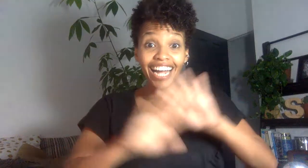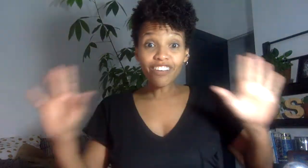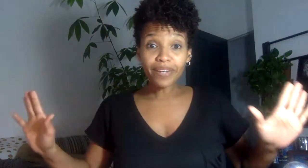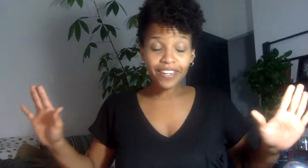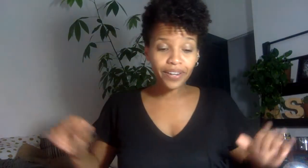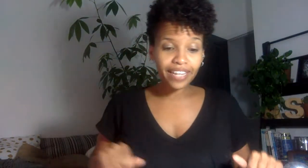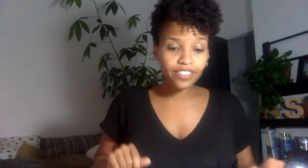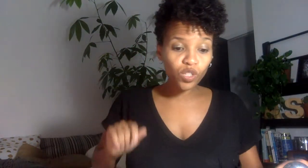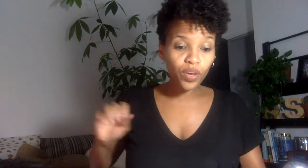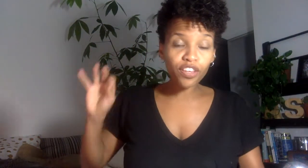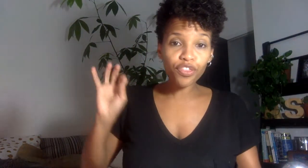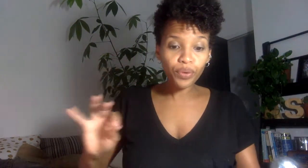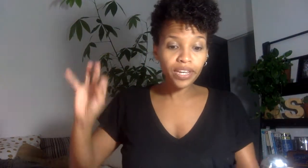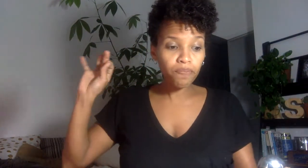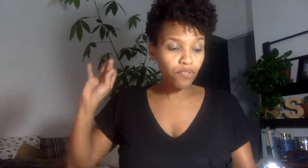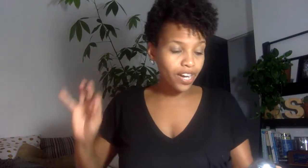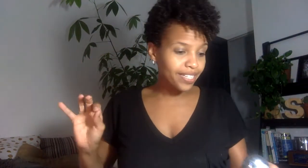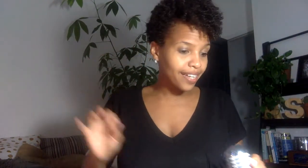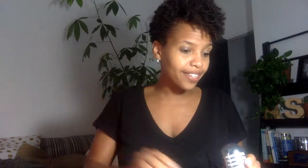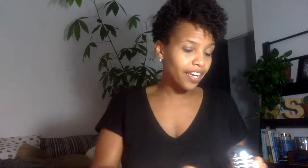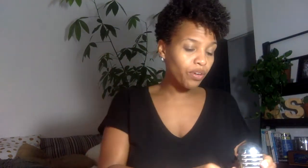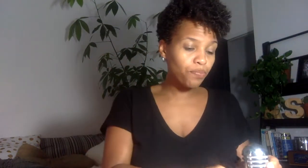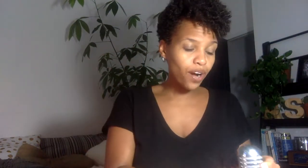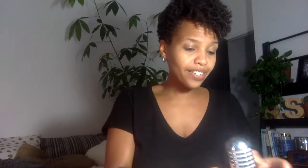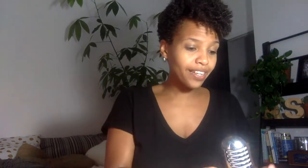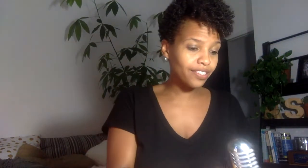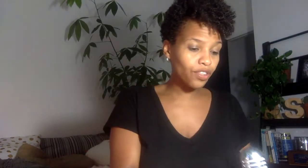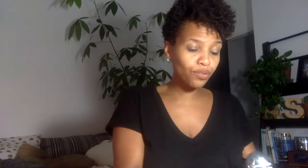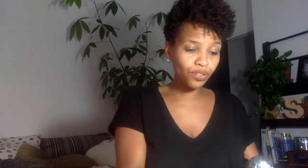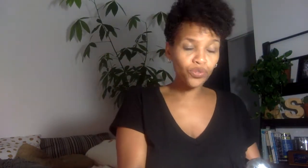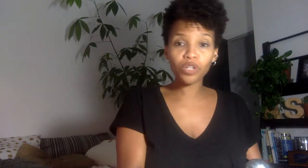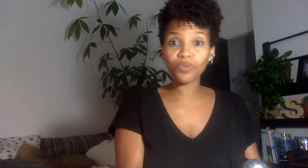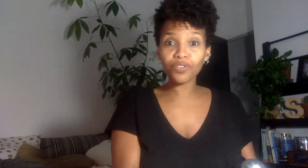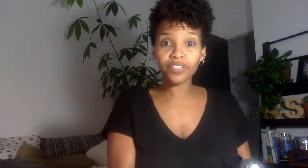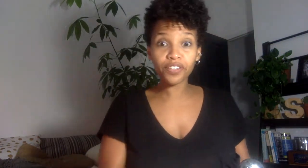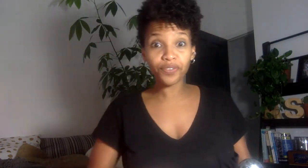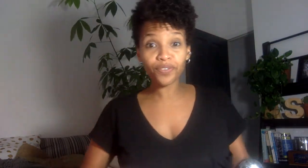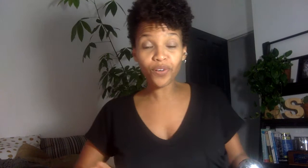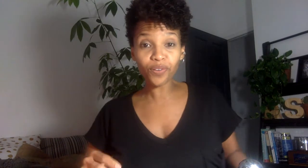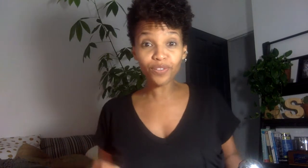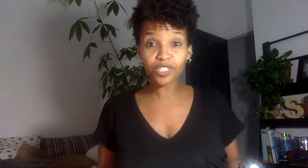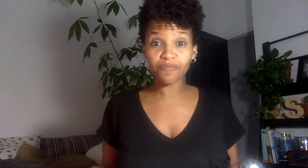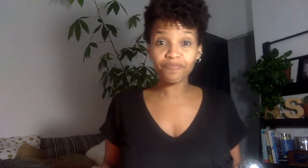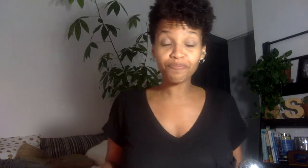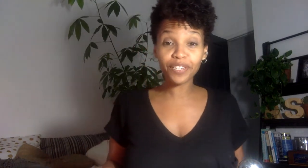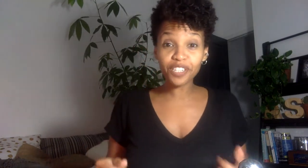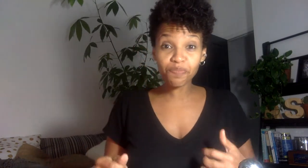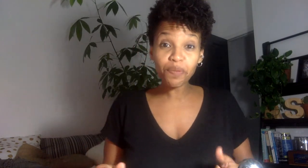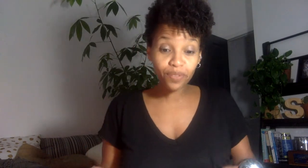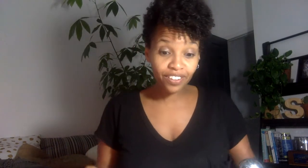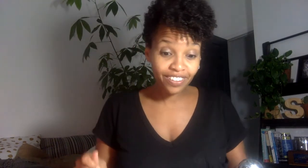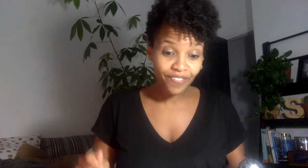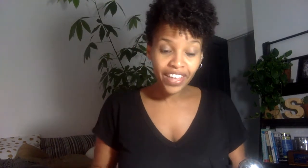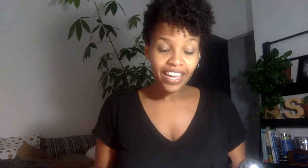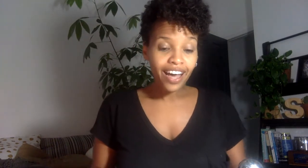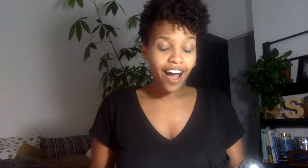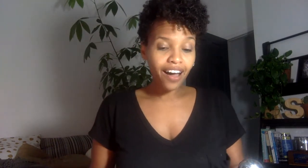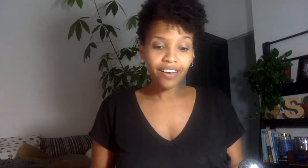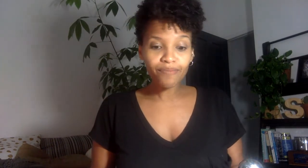Hi, everybody. Okay, this is week 3 processing. We processed those adorable little old British people. Hopefully,